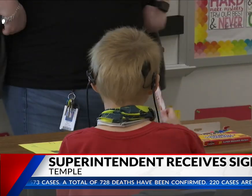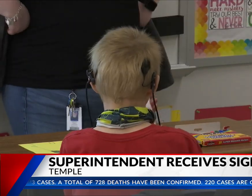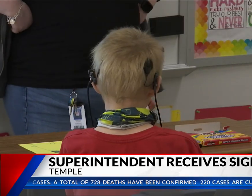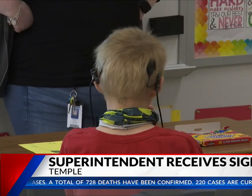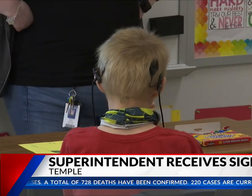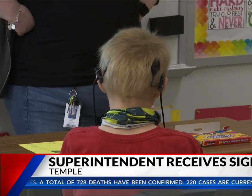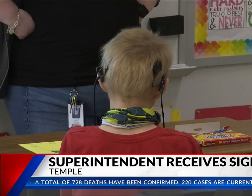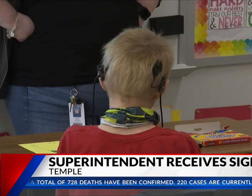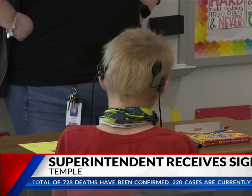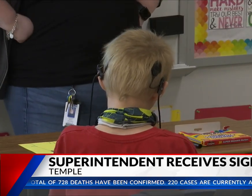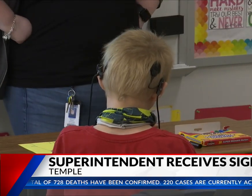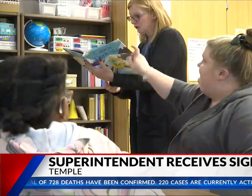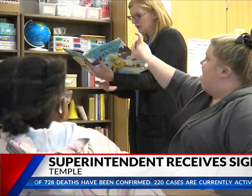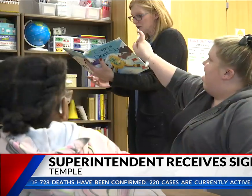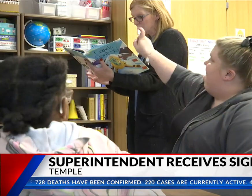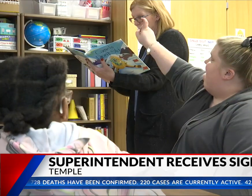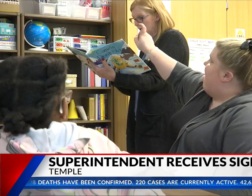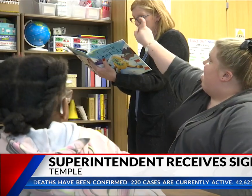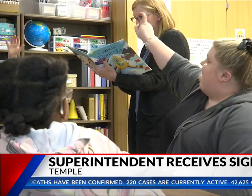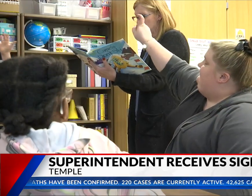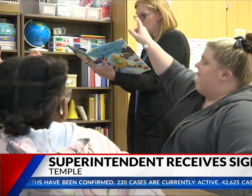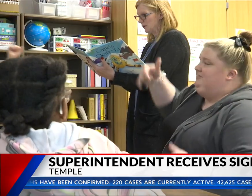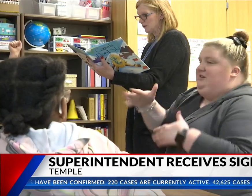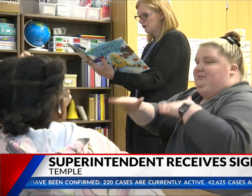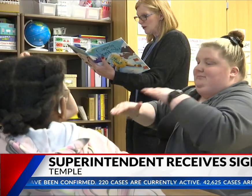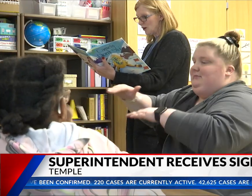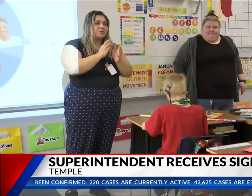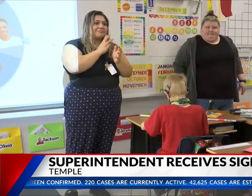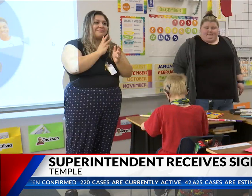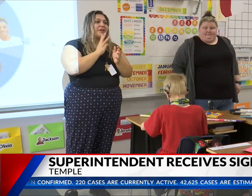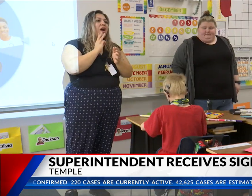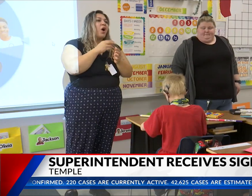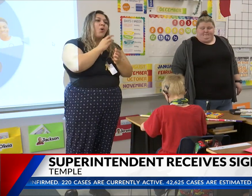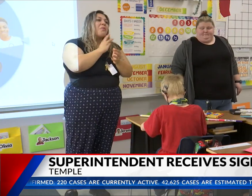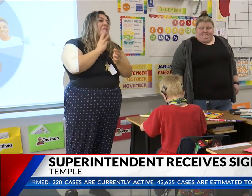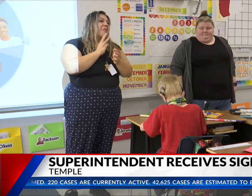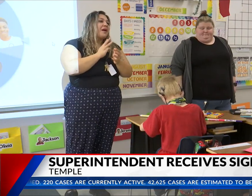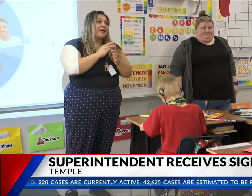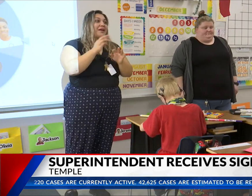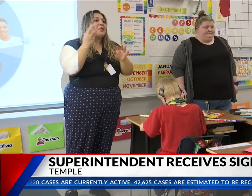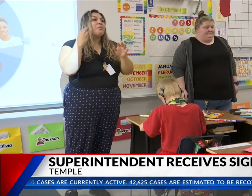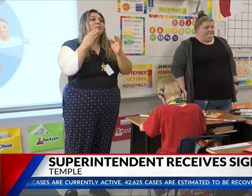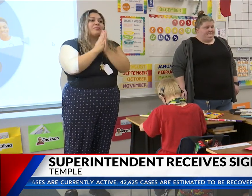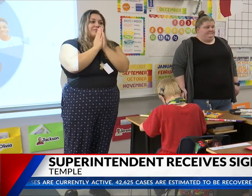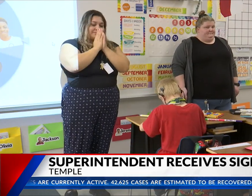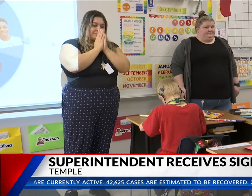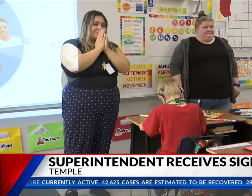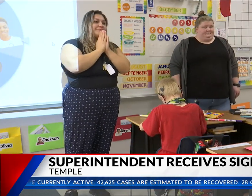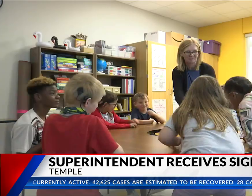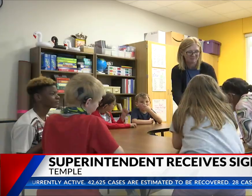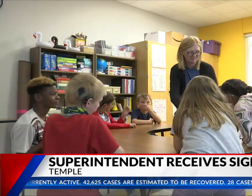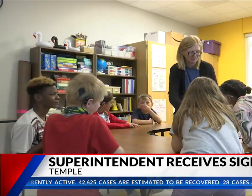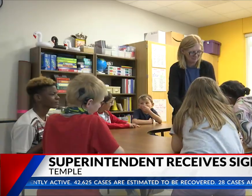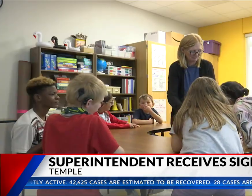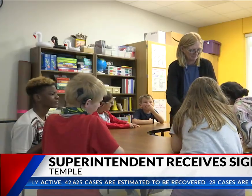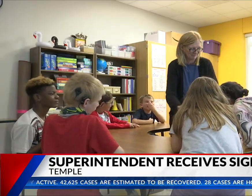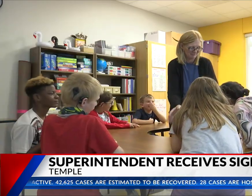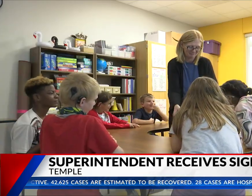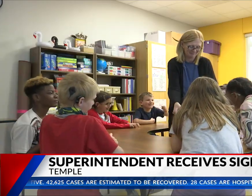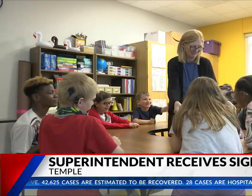talk about Santa and what they want for Christmas. And she encourages everyone to learn a little bit of sign language. Learning sign and even just saying